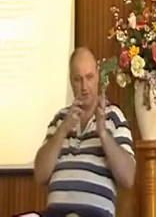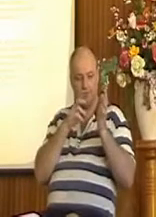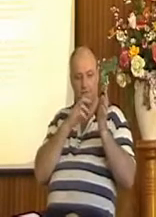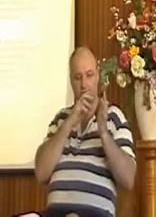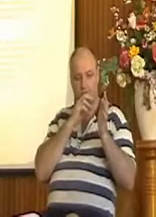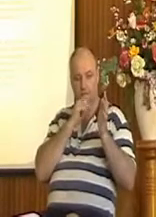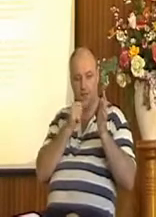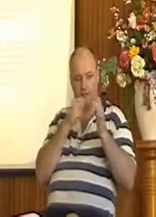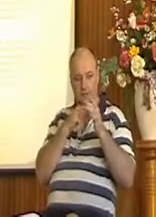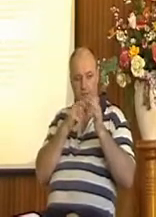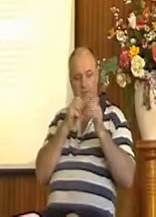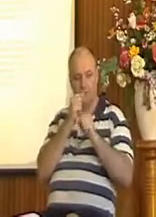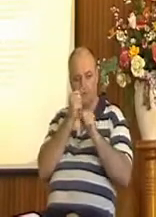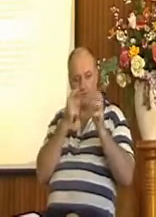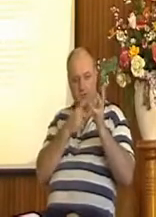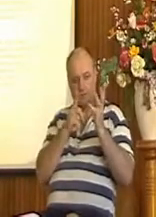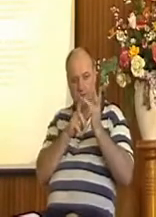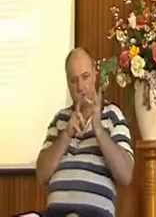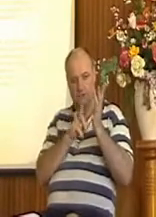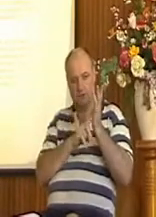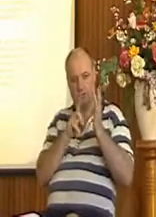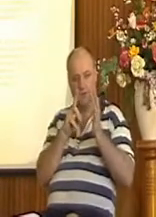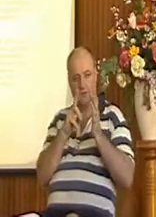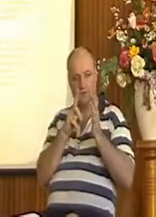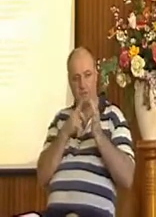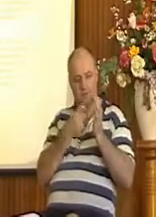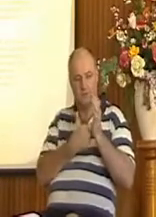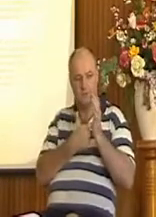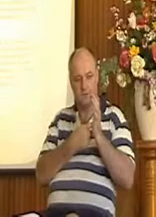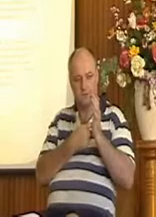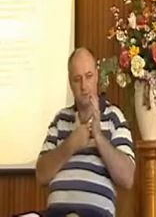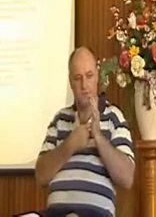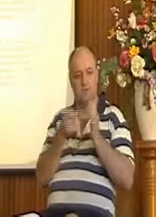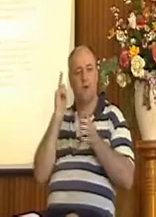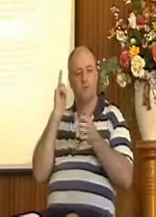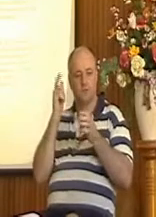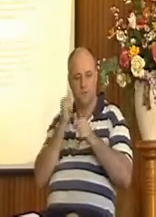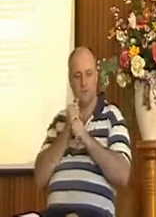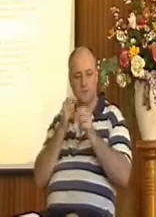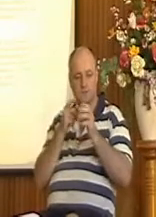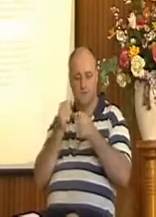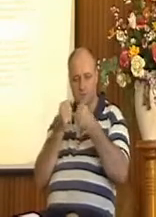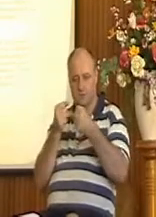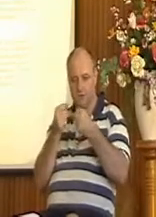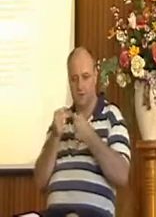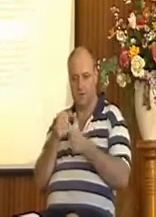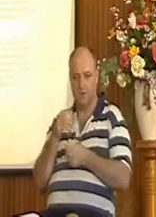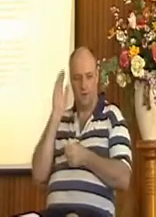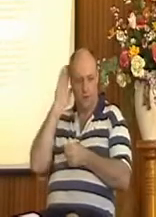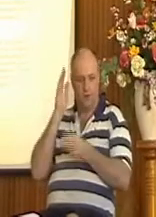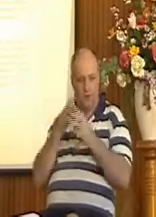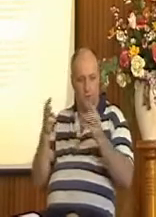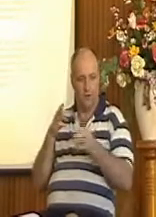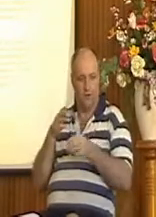out of jail and washed their wounds and gave them a good feed and listened to him.